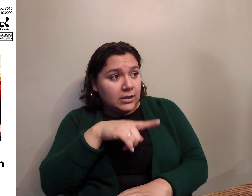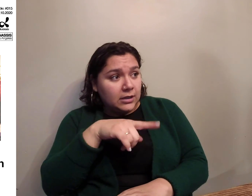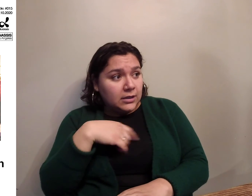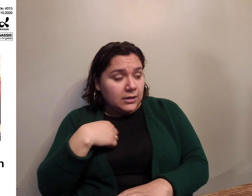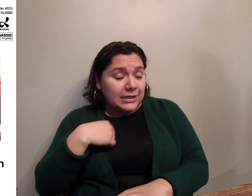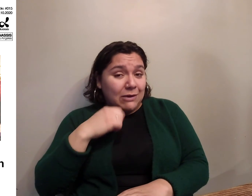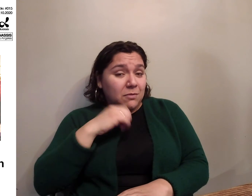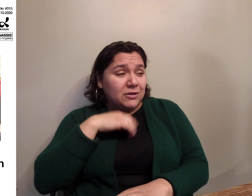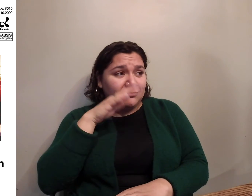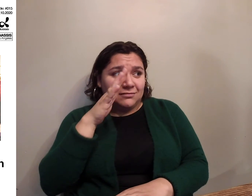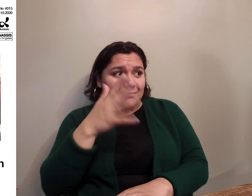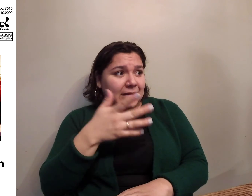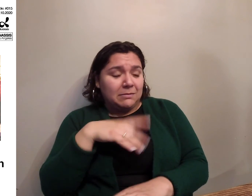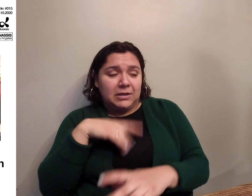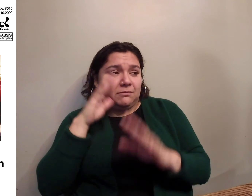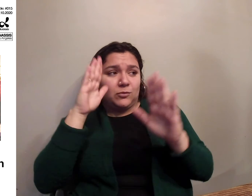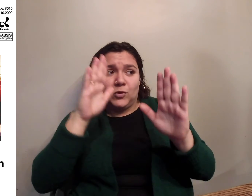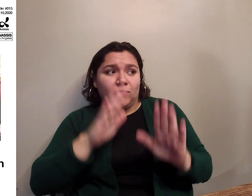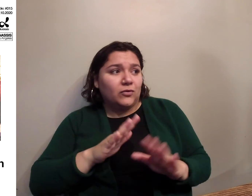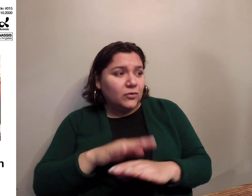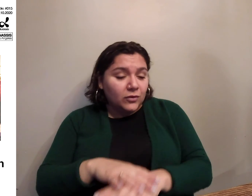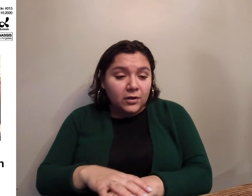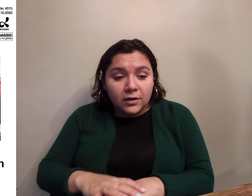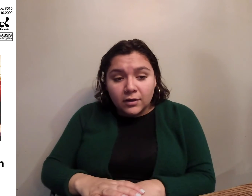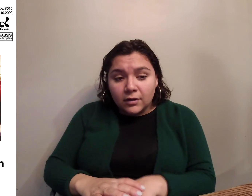That would be just so wonderful.